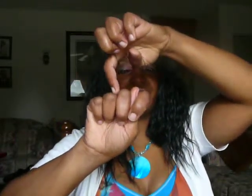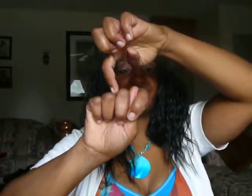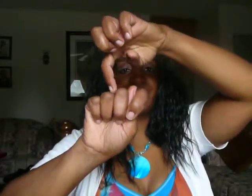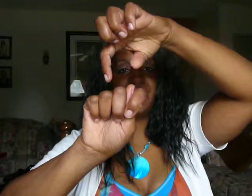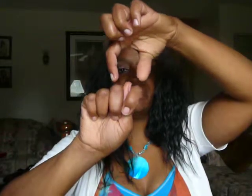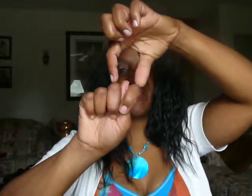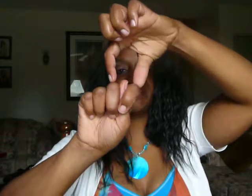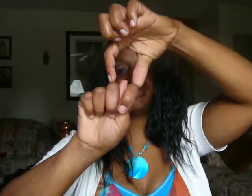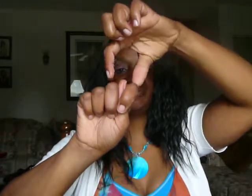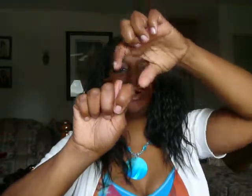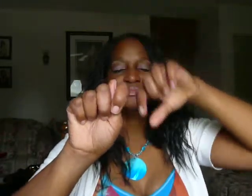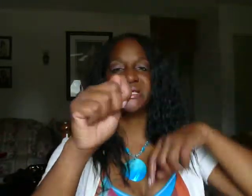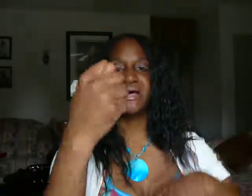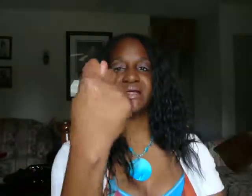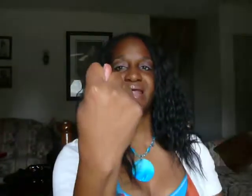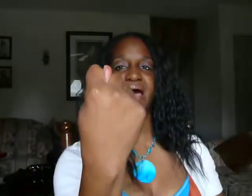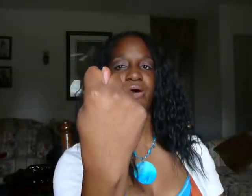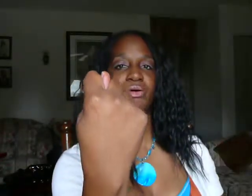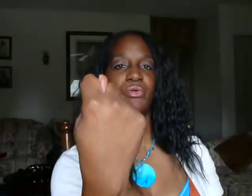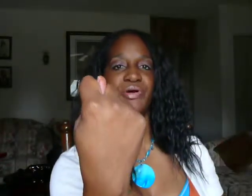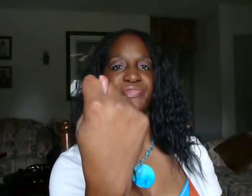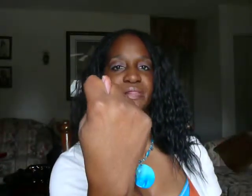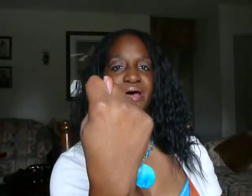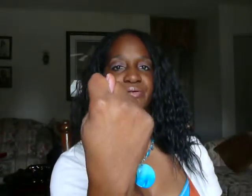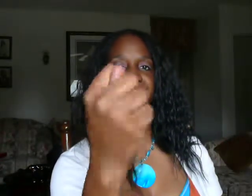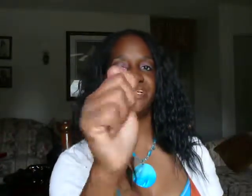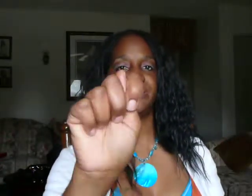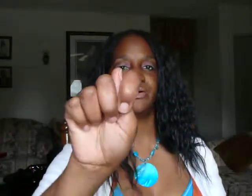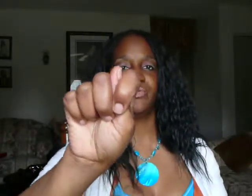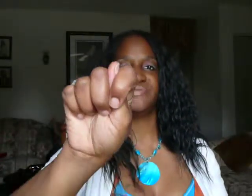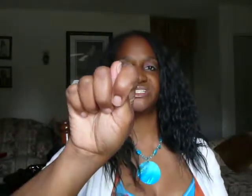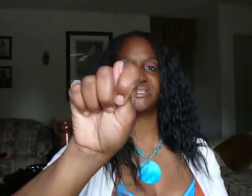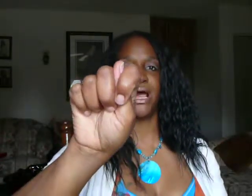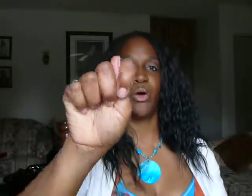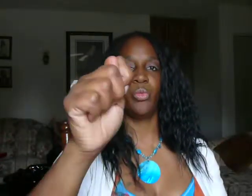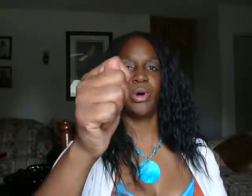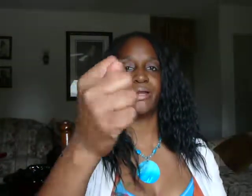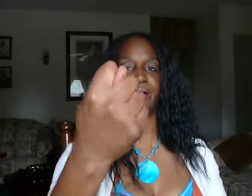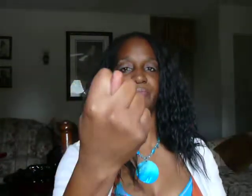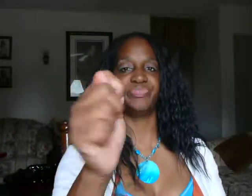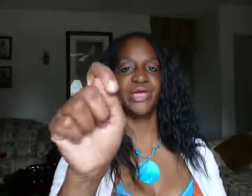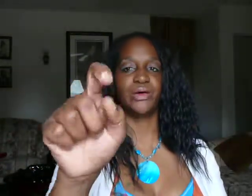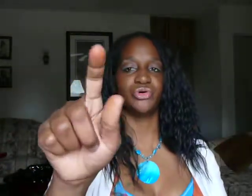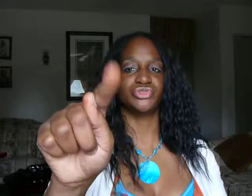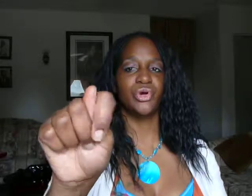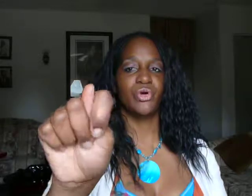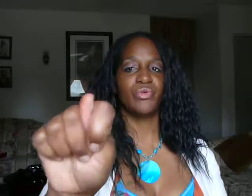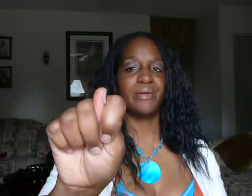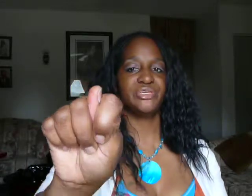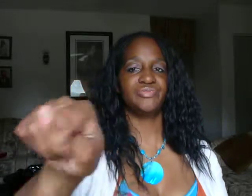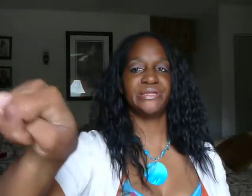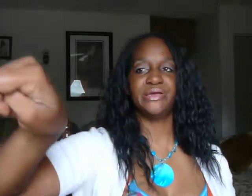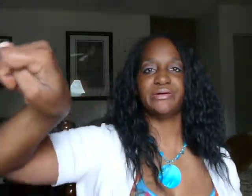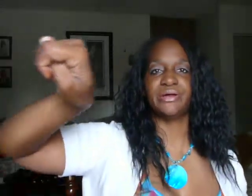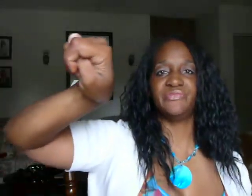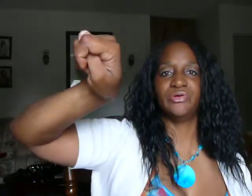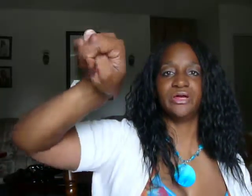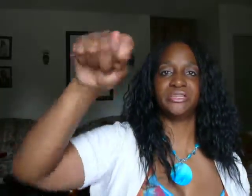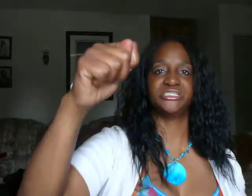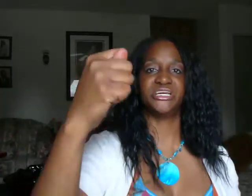through here, we had 2 humps. Now, with the letter T, we just got 1 hump. It goes right between here, and if you look at the shape.